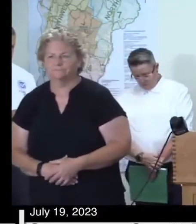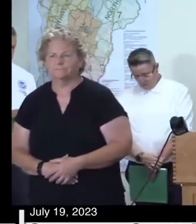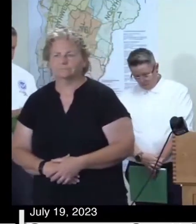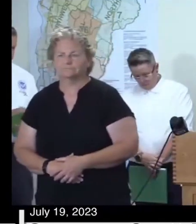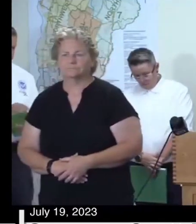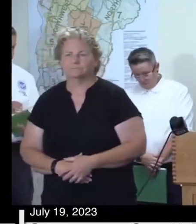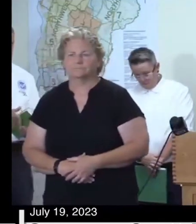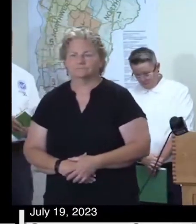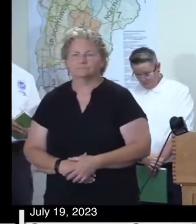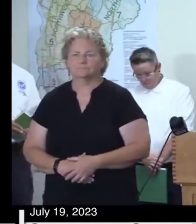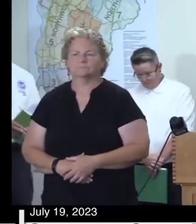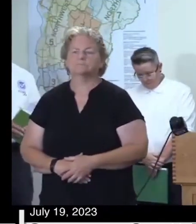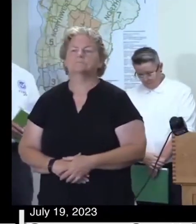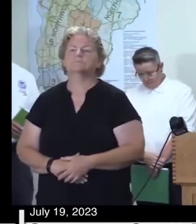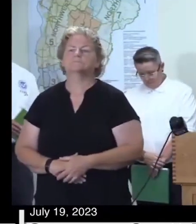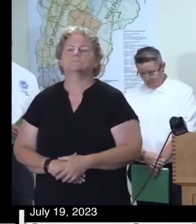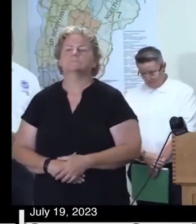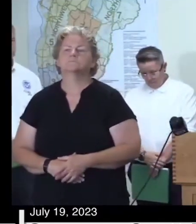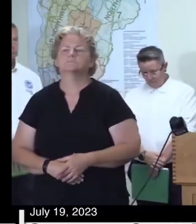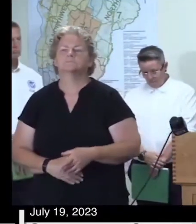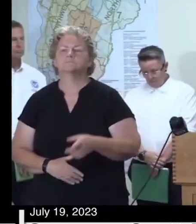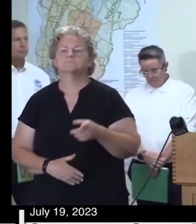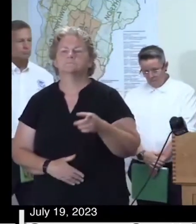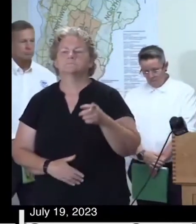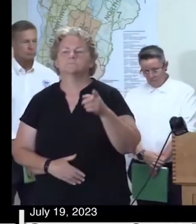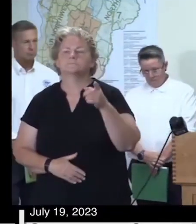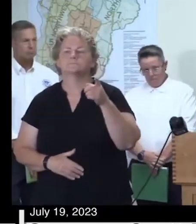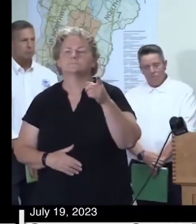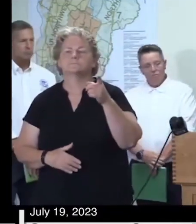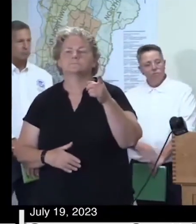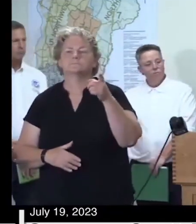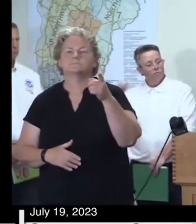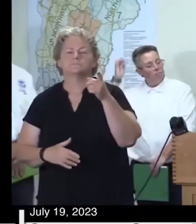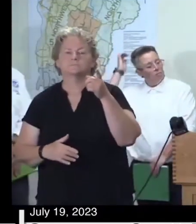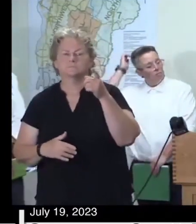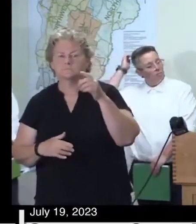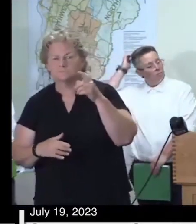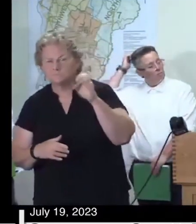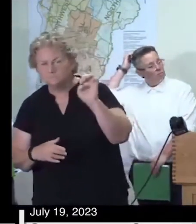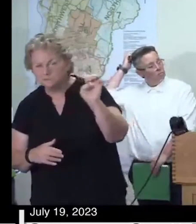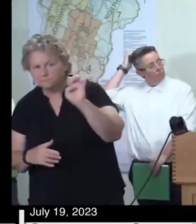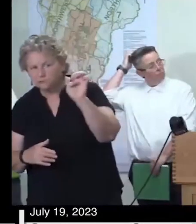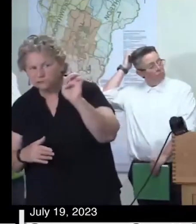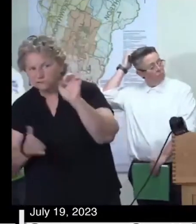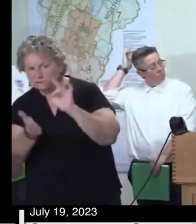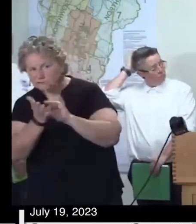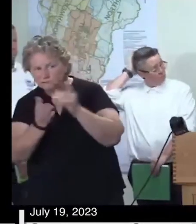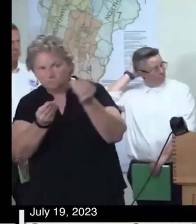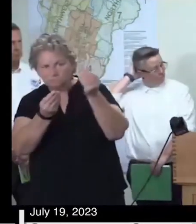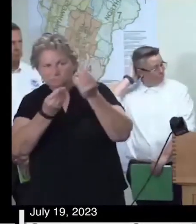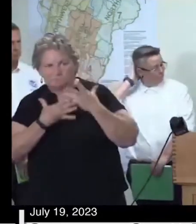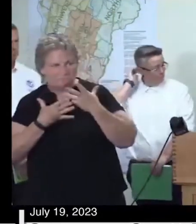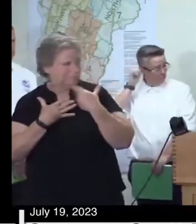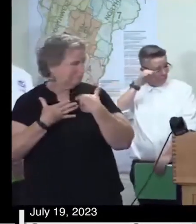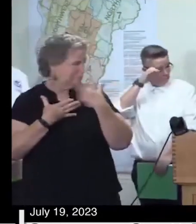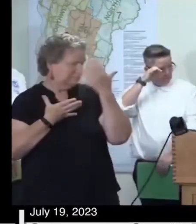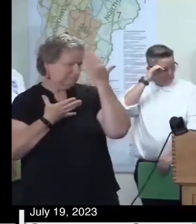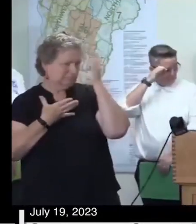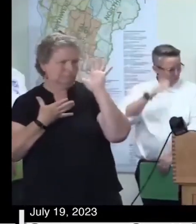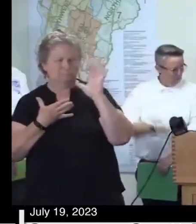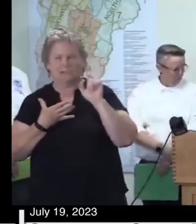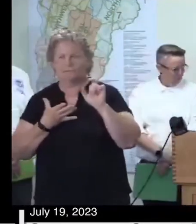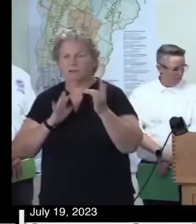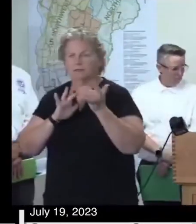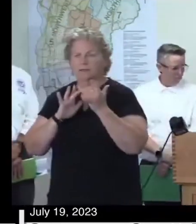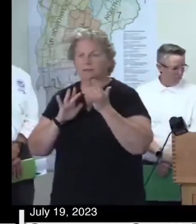I will ask him. I know the National Guard has talked to him. Understood, but the National Guard is working with us in the Emergency